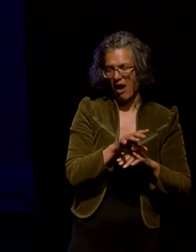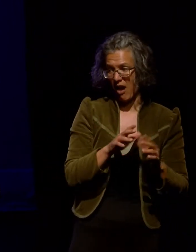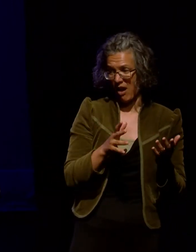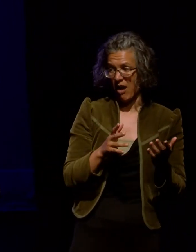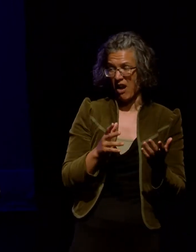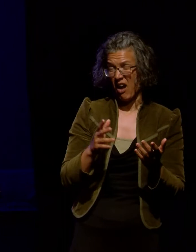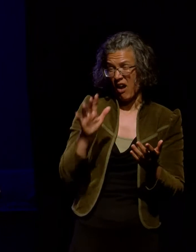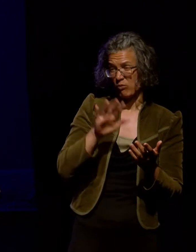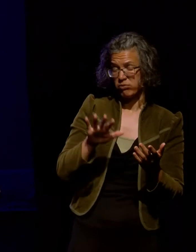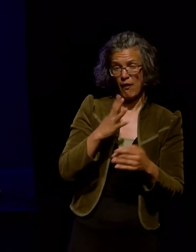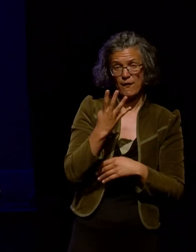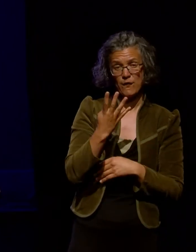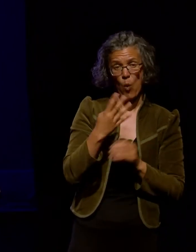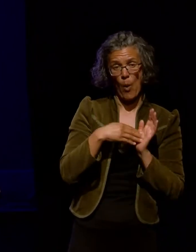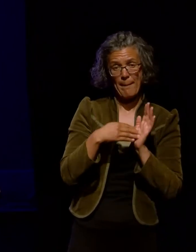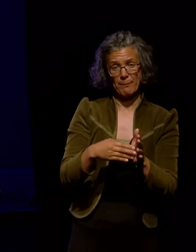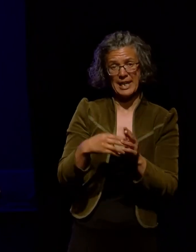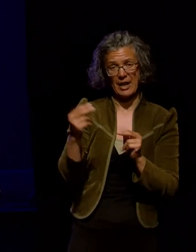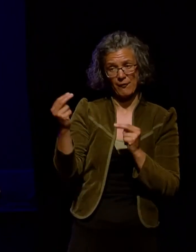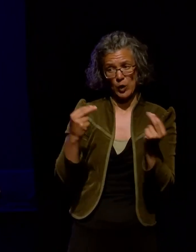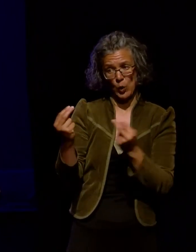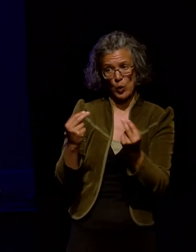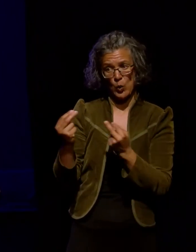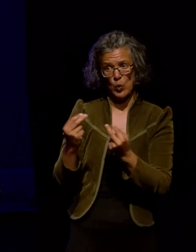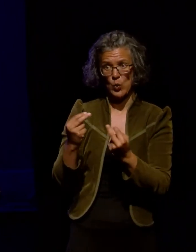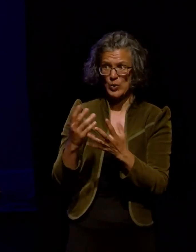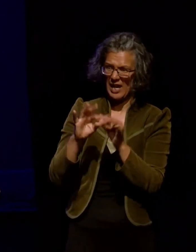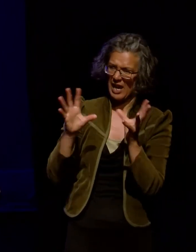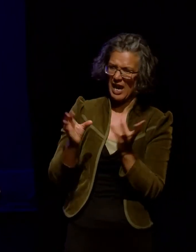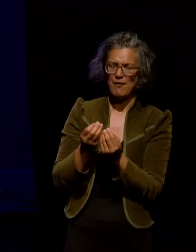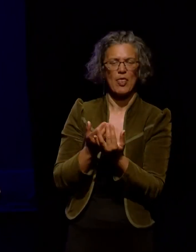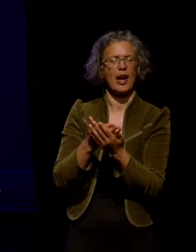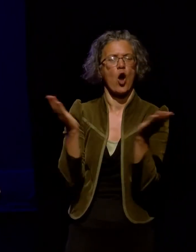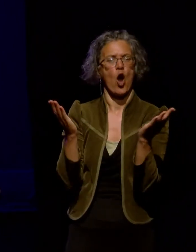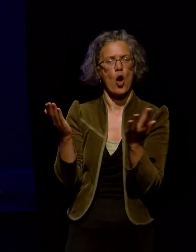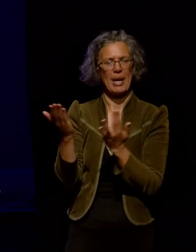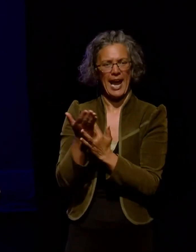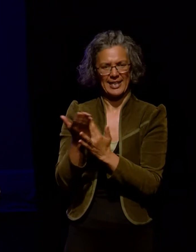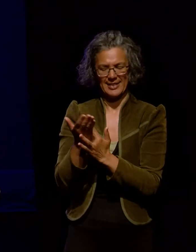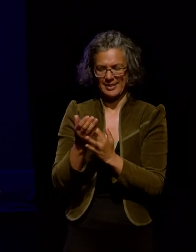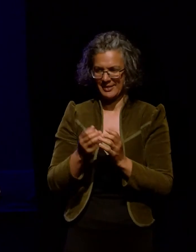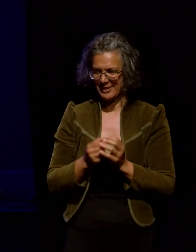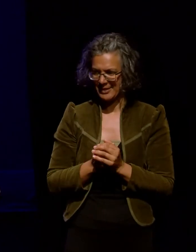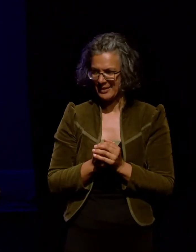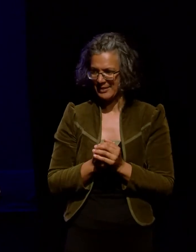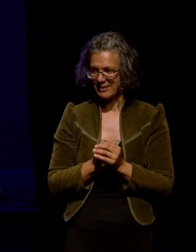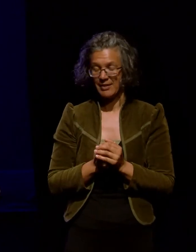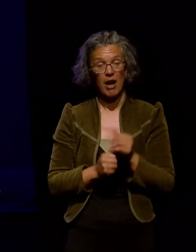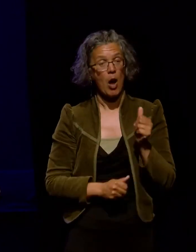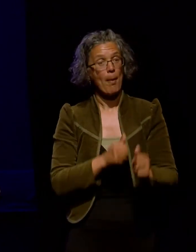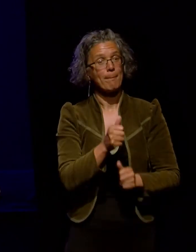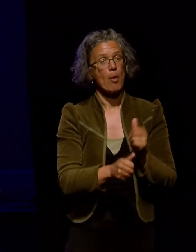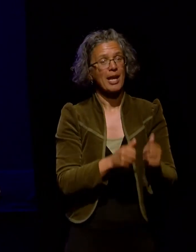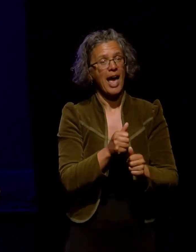4 million views and made the content all open access. I have continued our popular Flashback